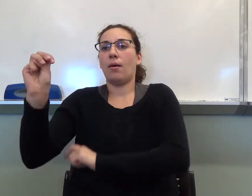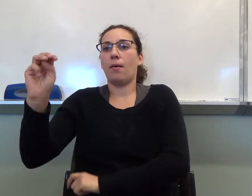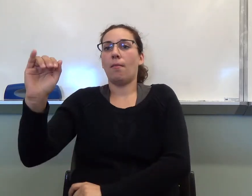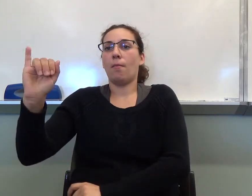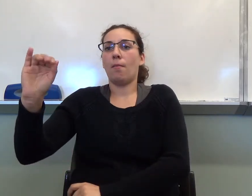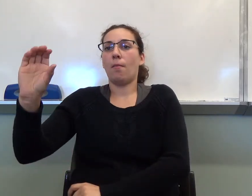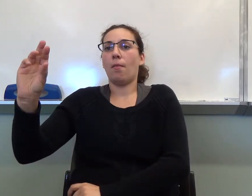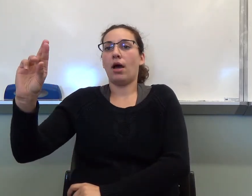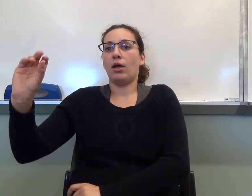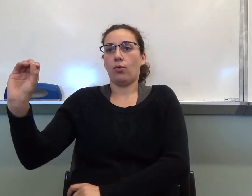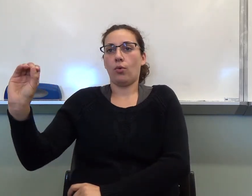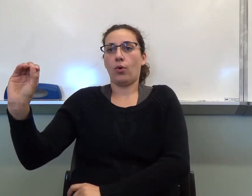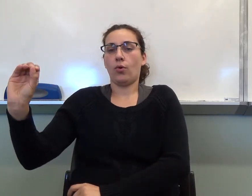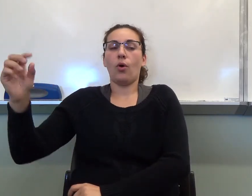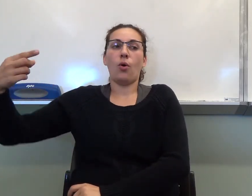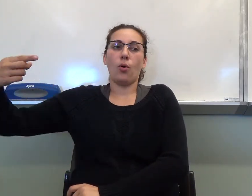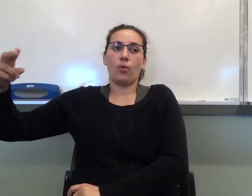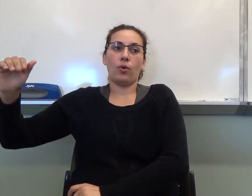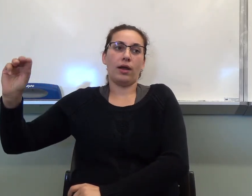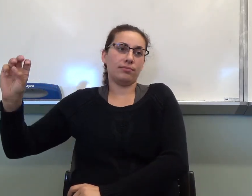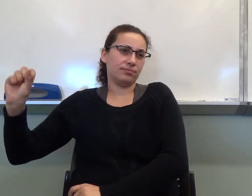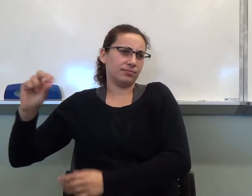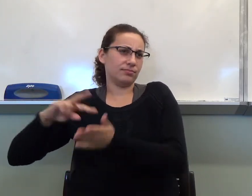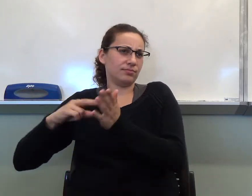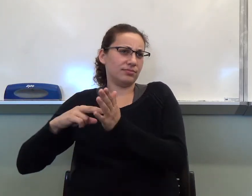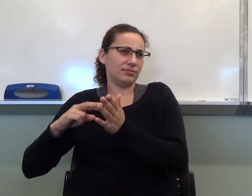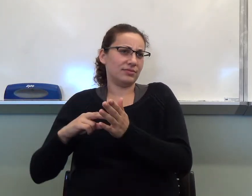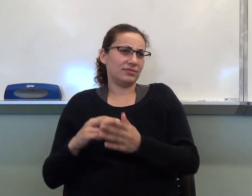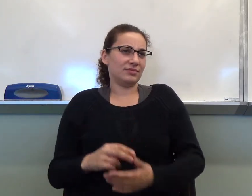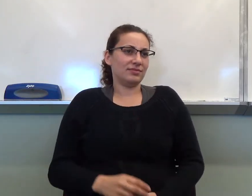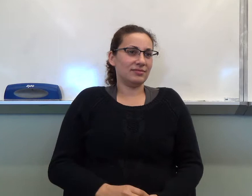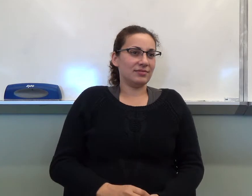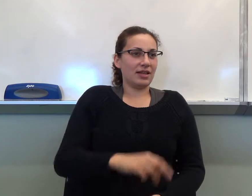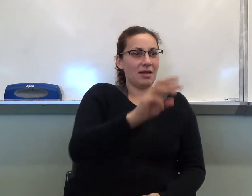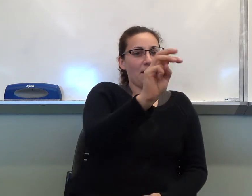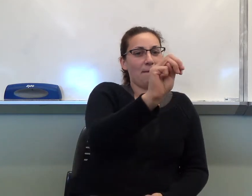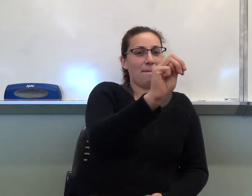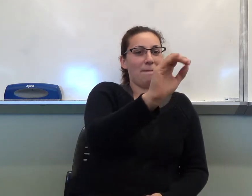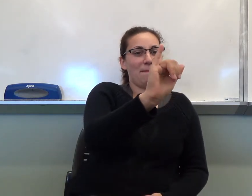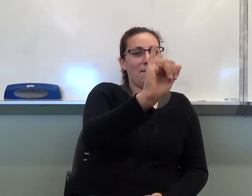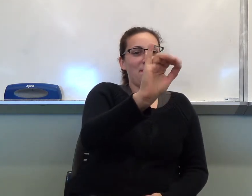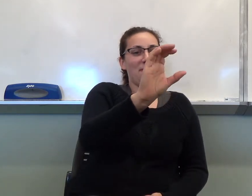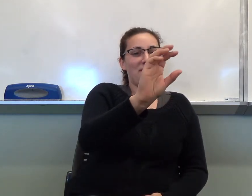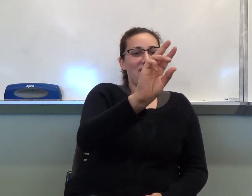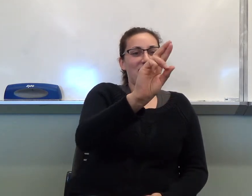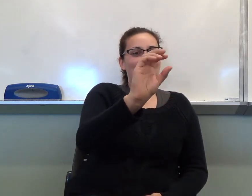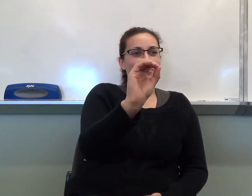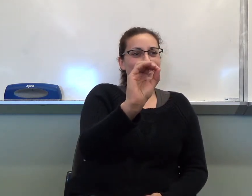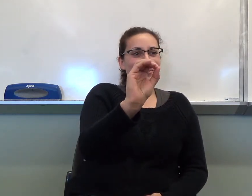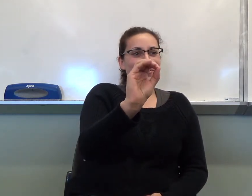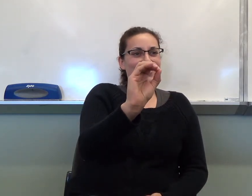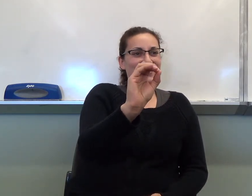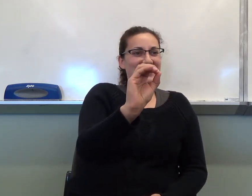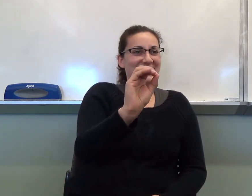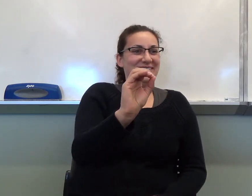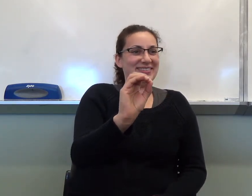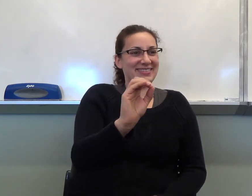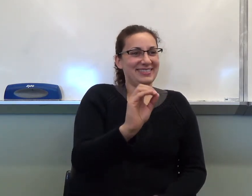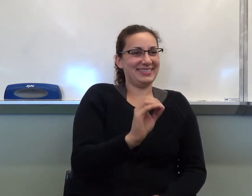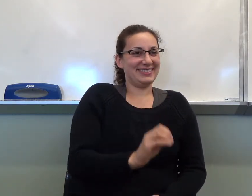Okay? Now that means we're going to use the same prefix line, but the extended one with micrograms out here. Okay, so we start